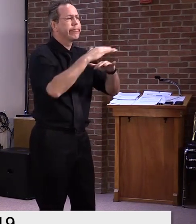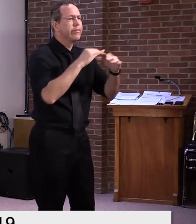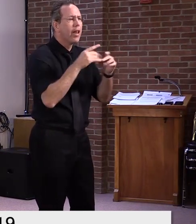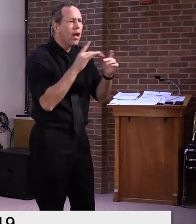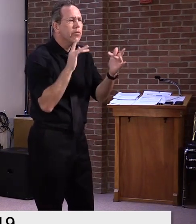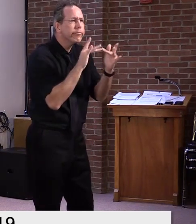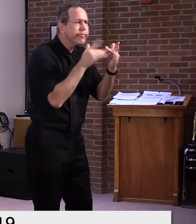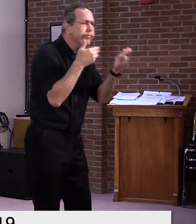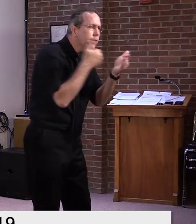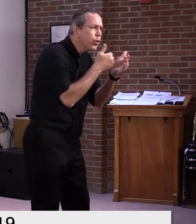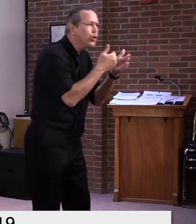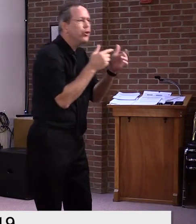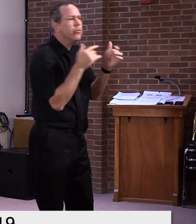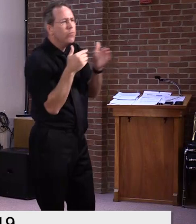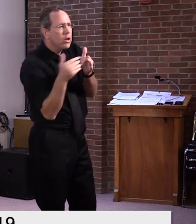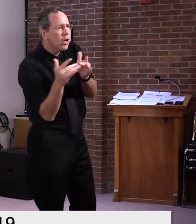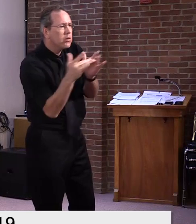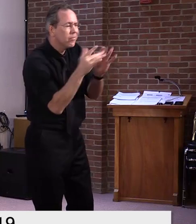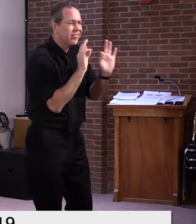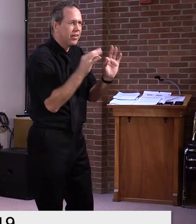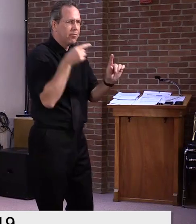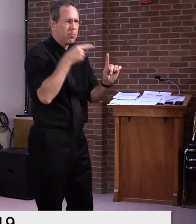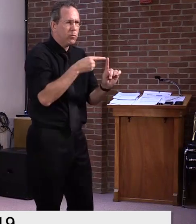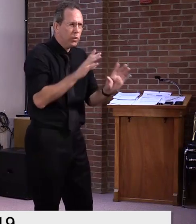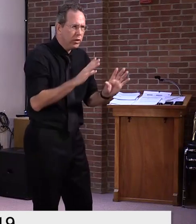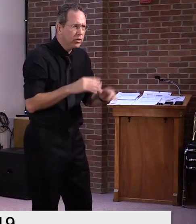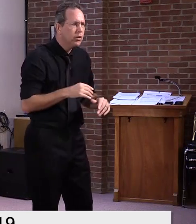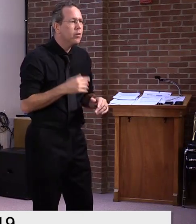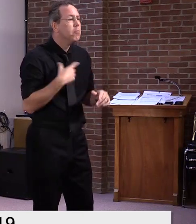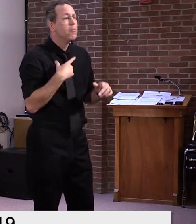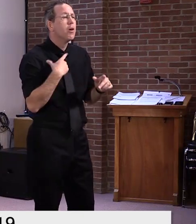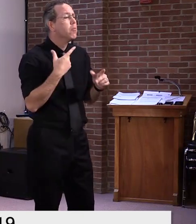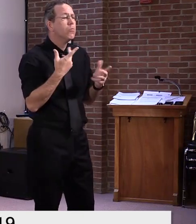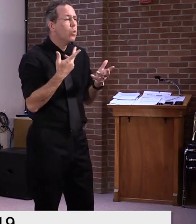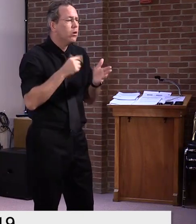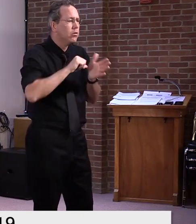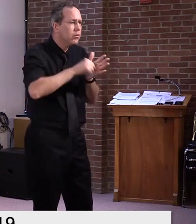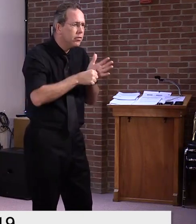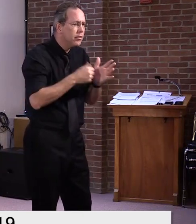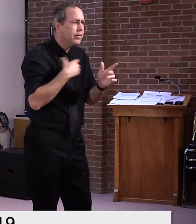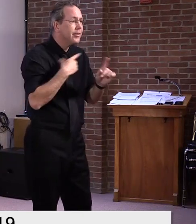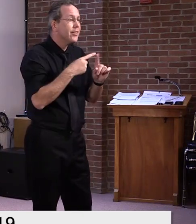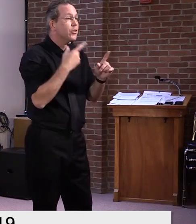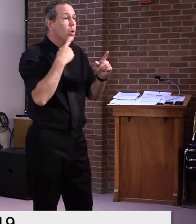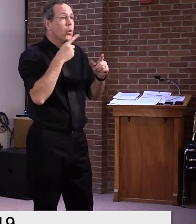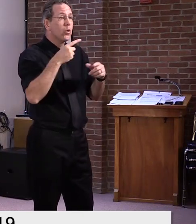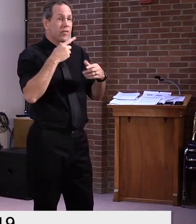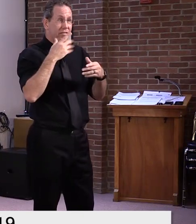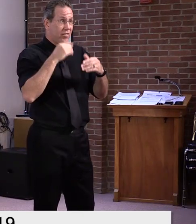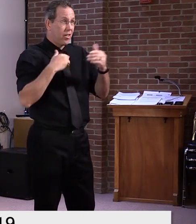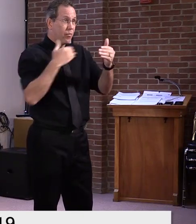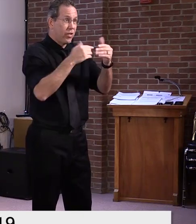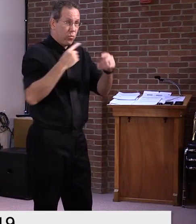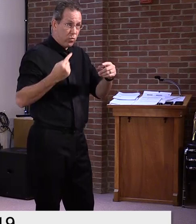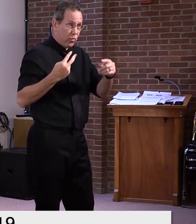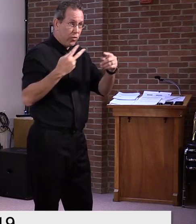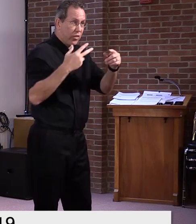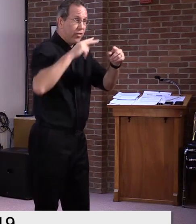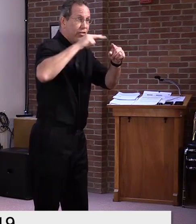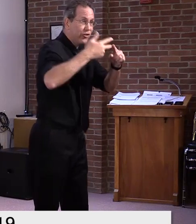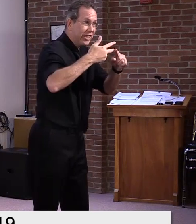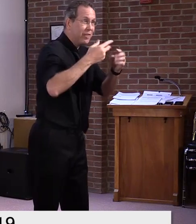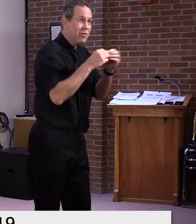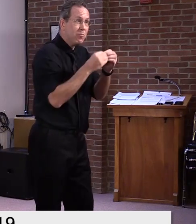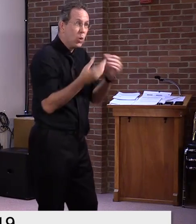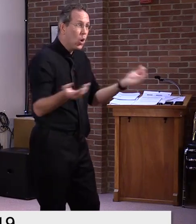I said, who's in phase 3, which is the top phase that we have, and as of August